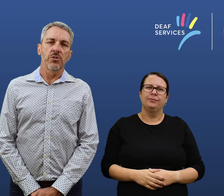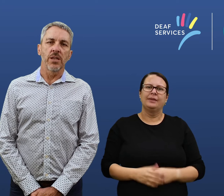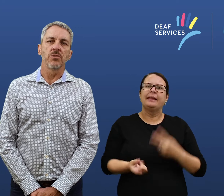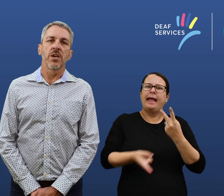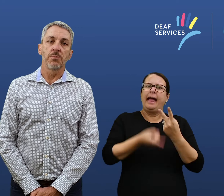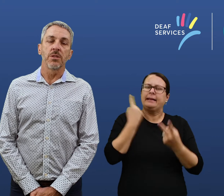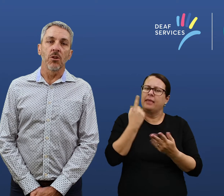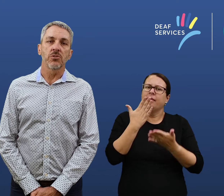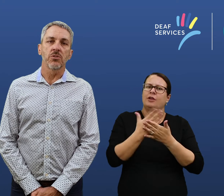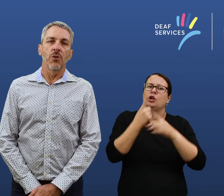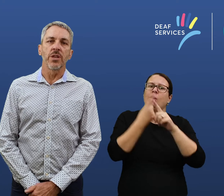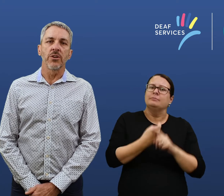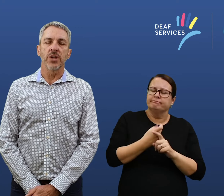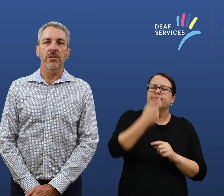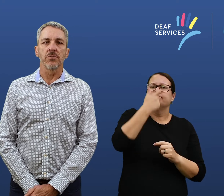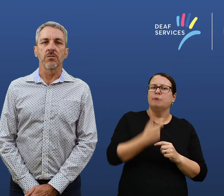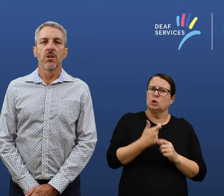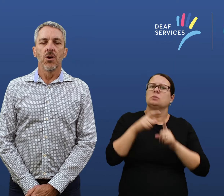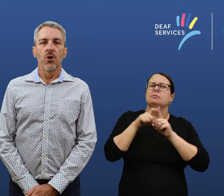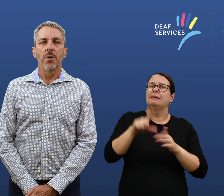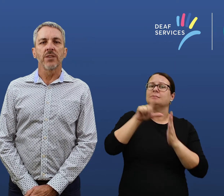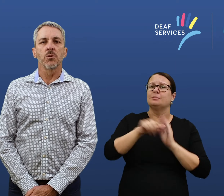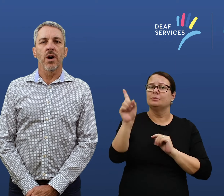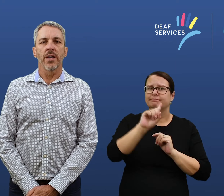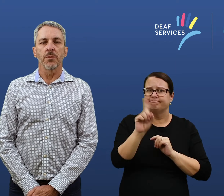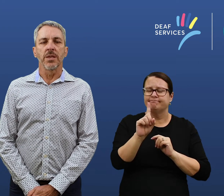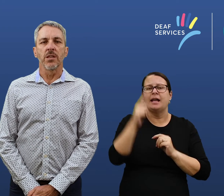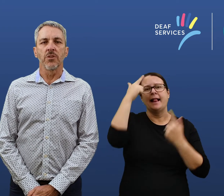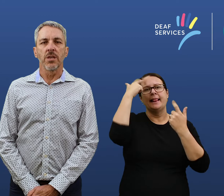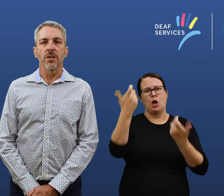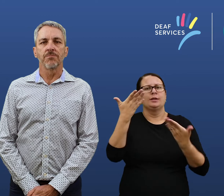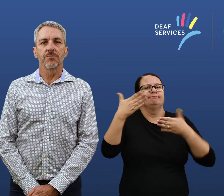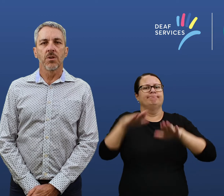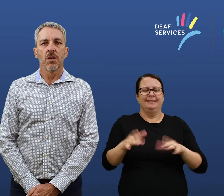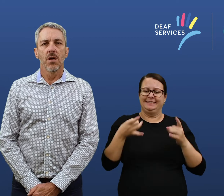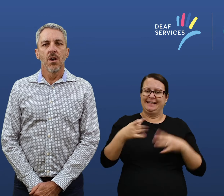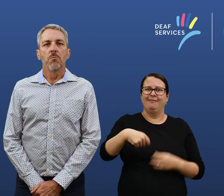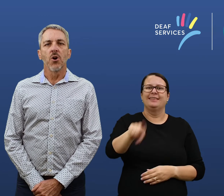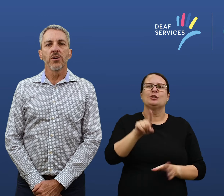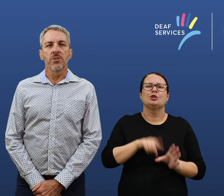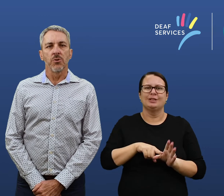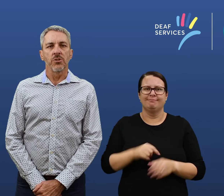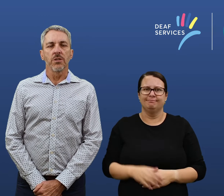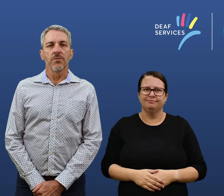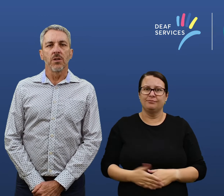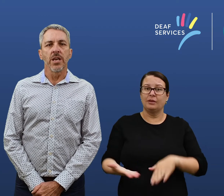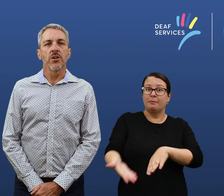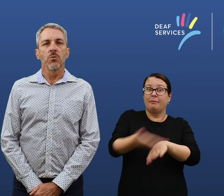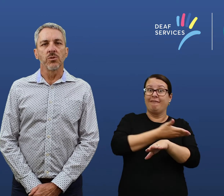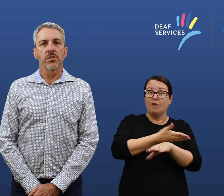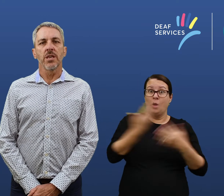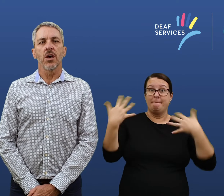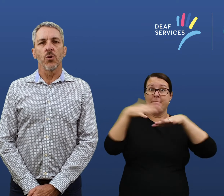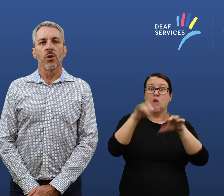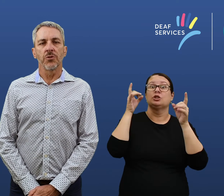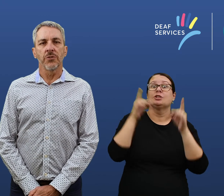personal challenge has been the loss of Leonie Jackson, who passed away at the beginning of the year. Prior to the merger, Leonie was